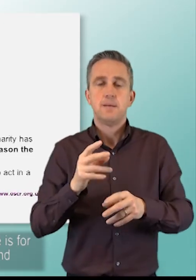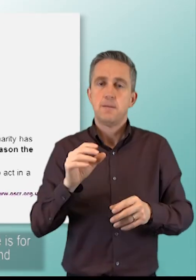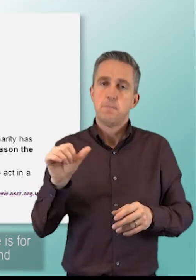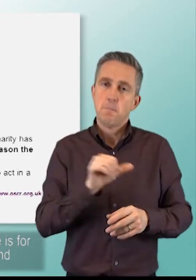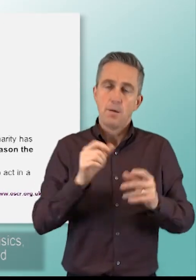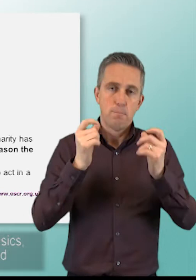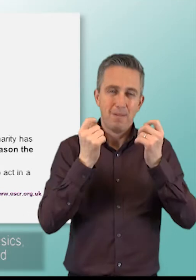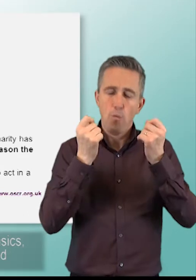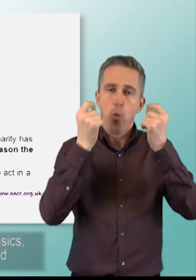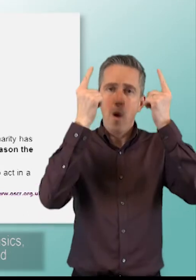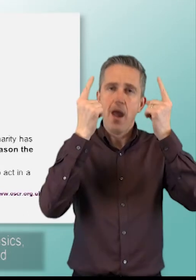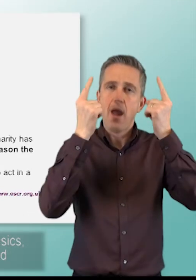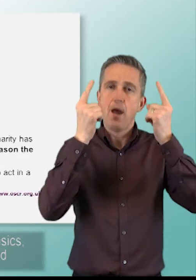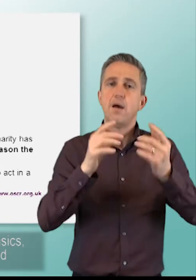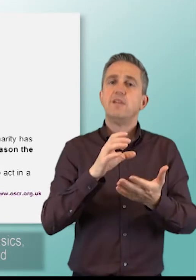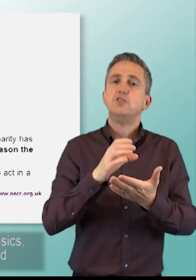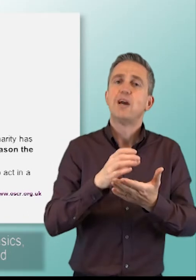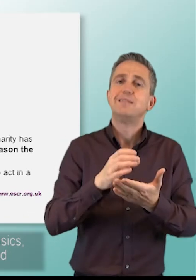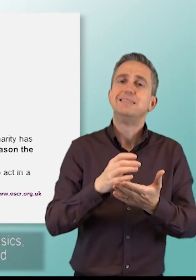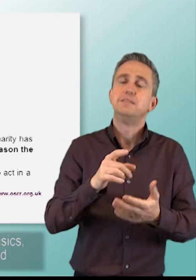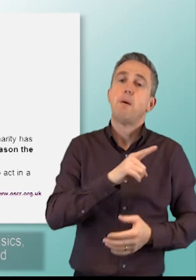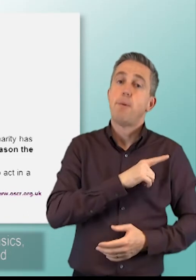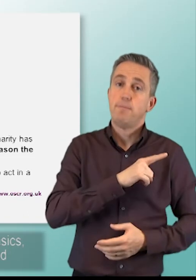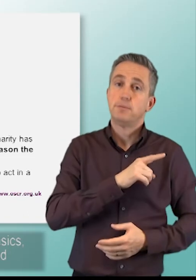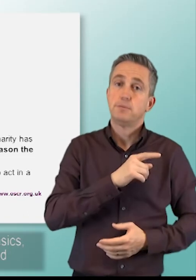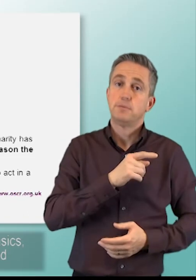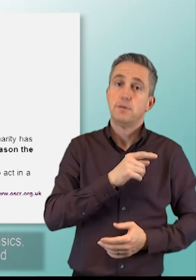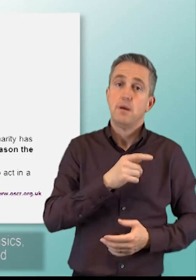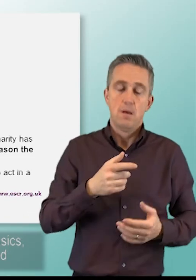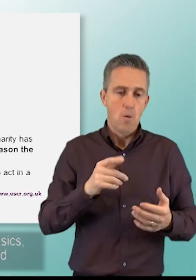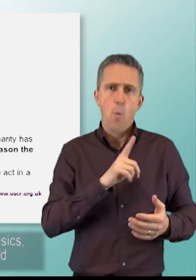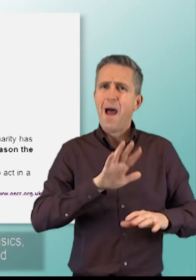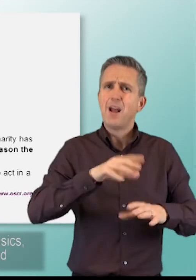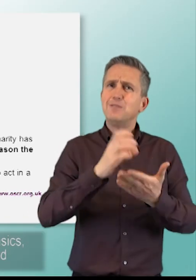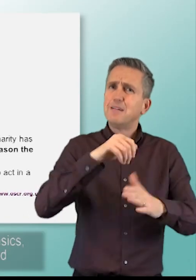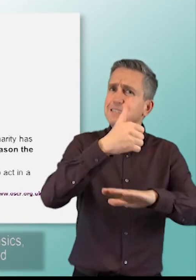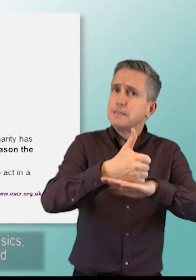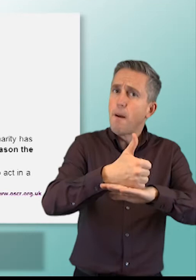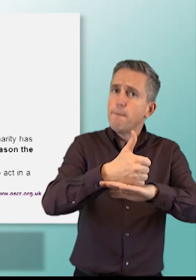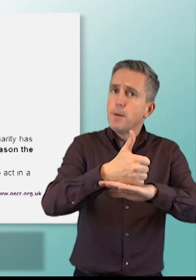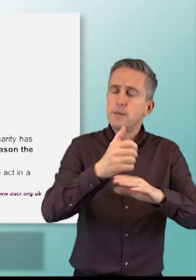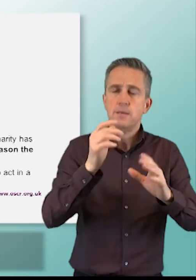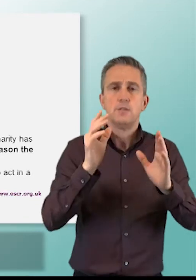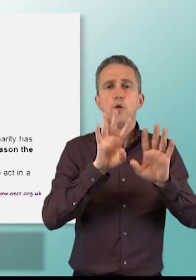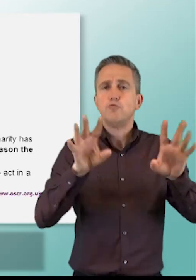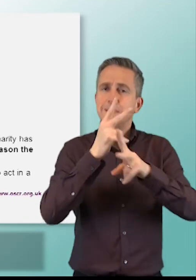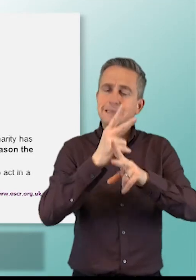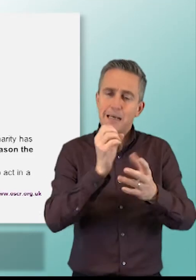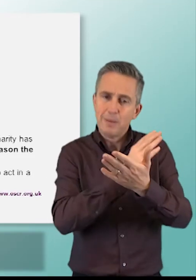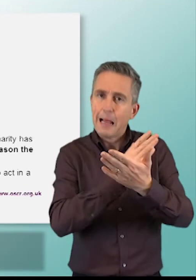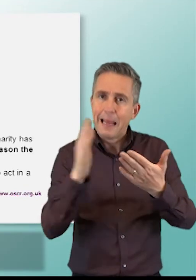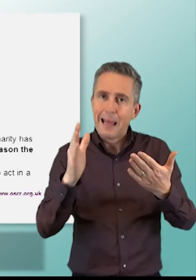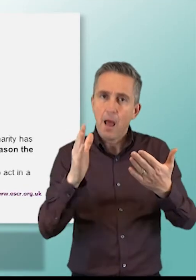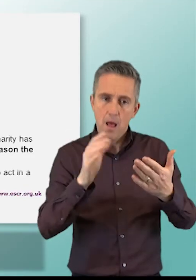they understand the purpose of the organisation. Go right back to basics, right back to that governing document if you need to do so, because you want to